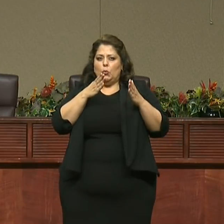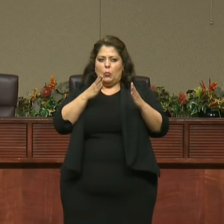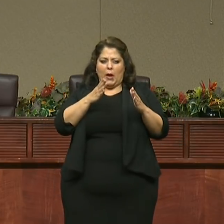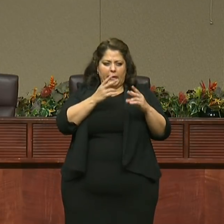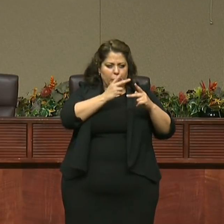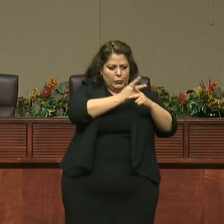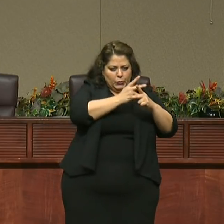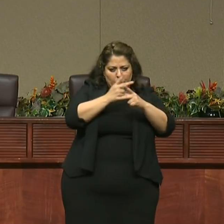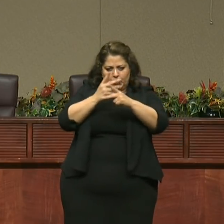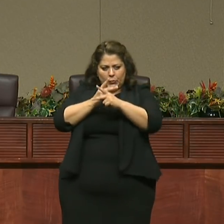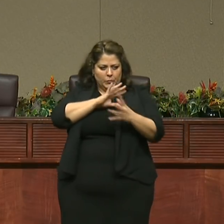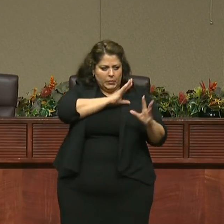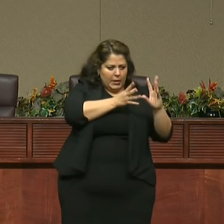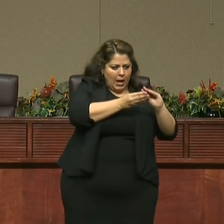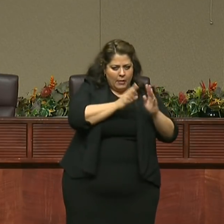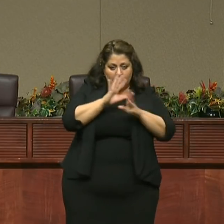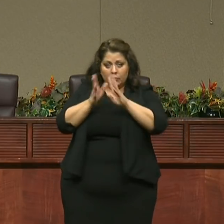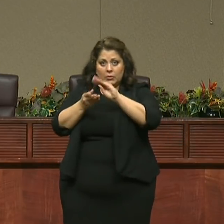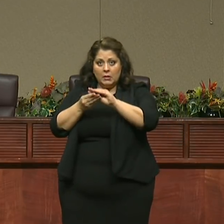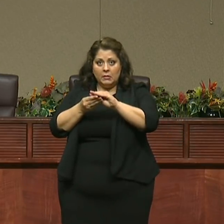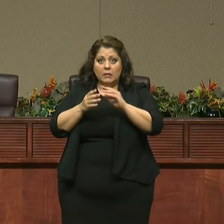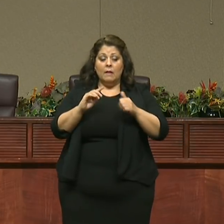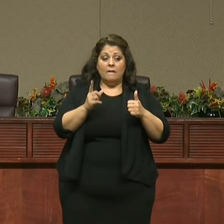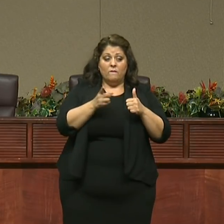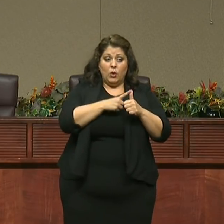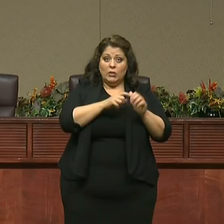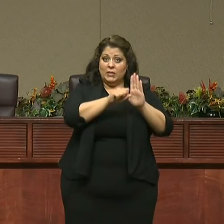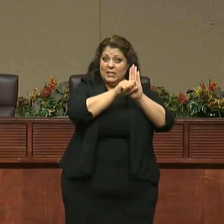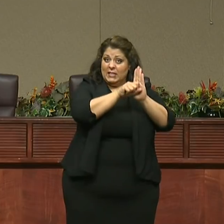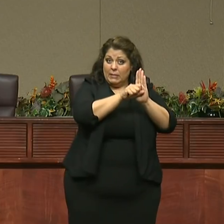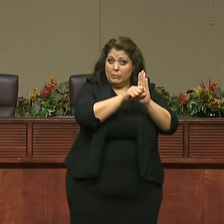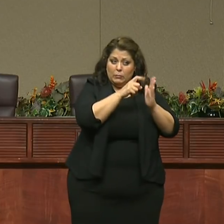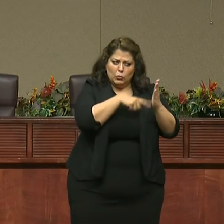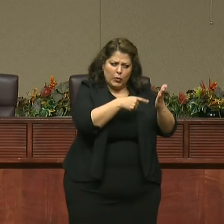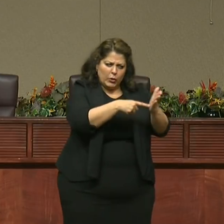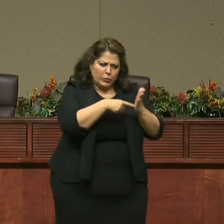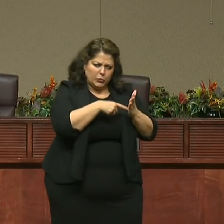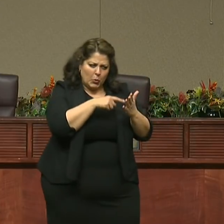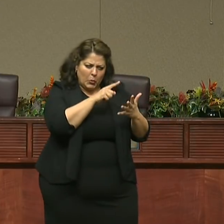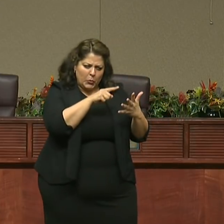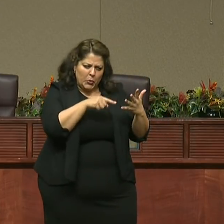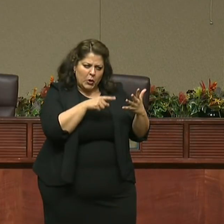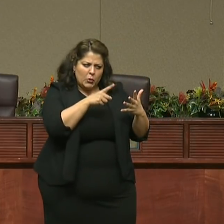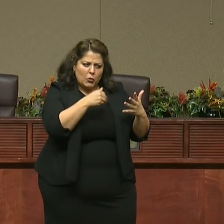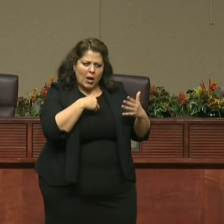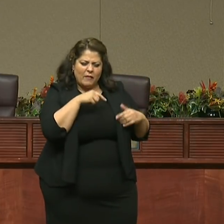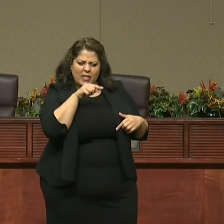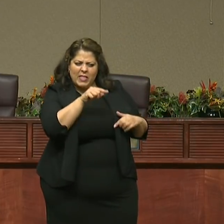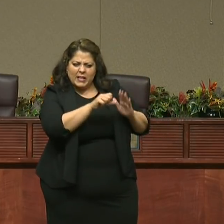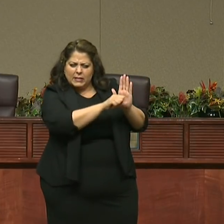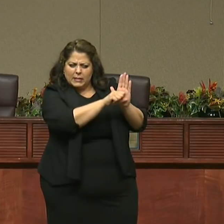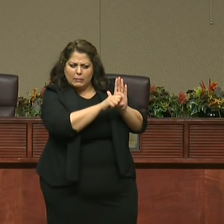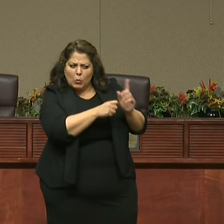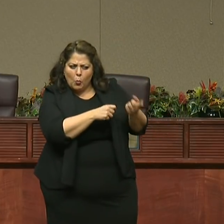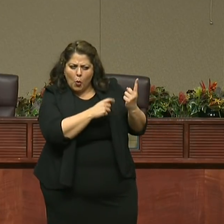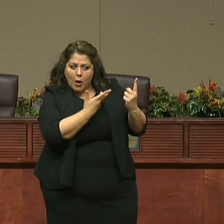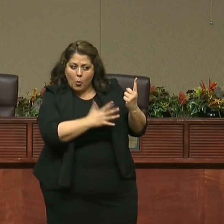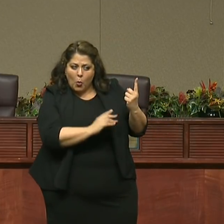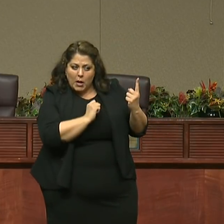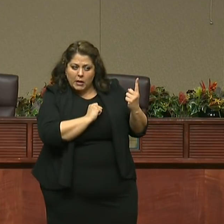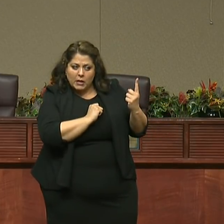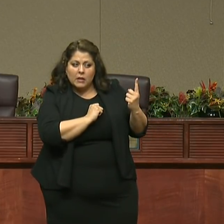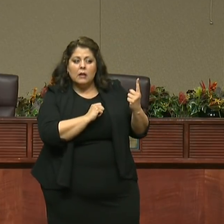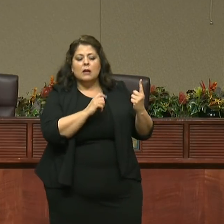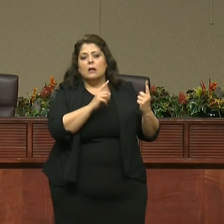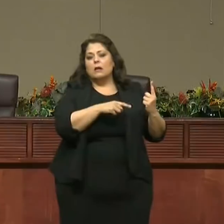the individual symptoms that people present with, in case that someone presents with one symptom, just one. And then we